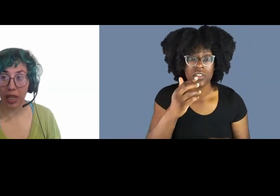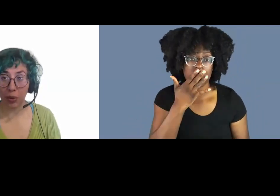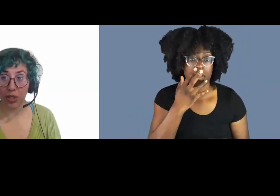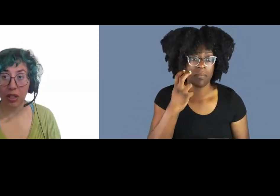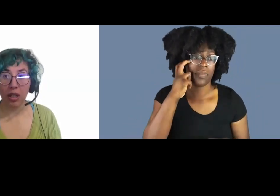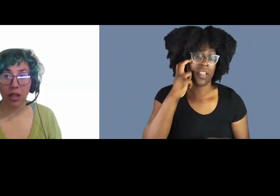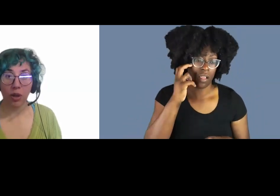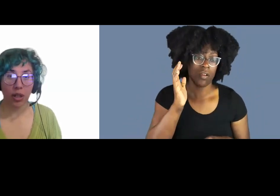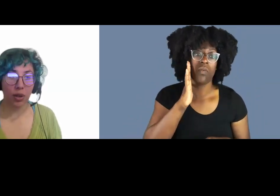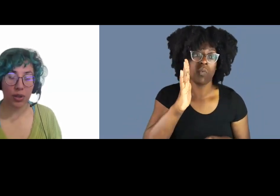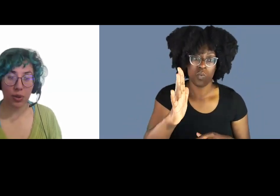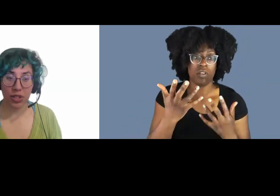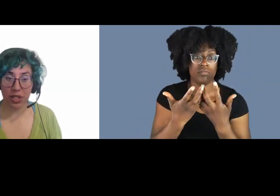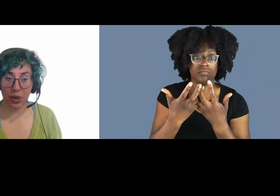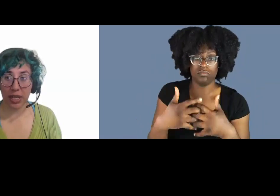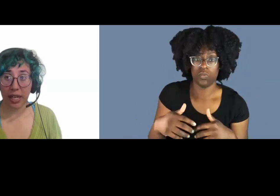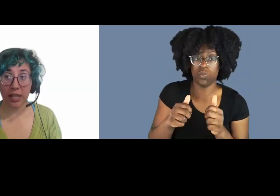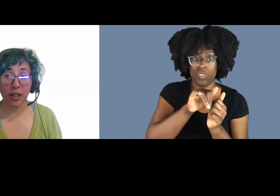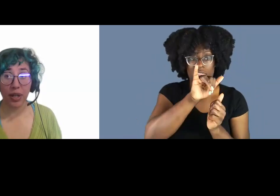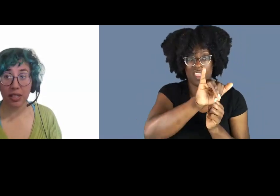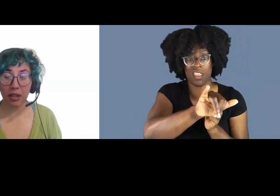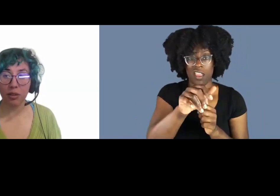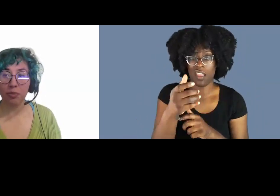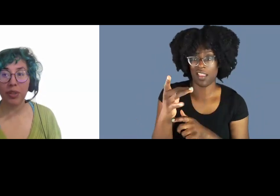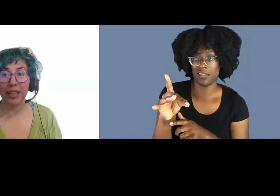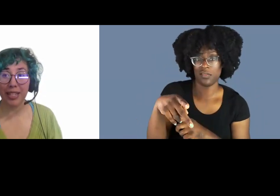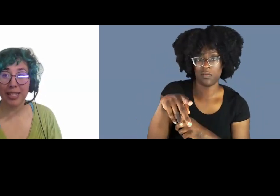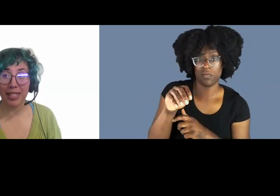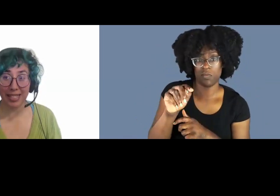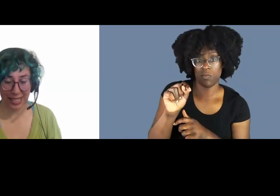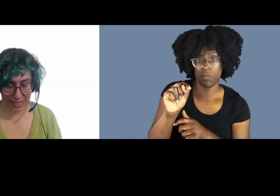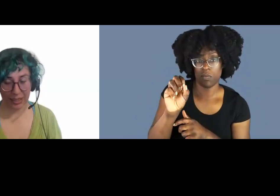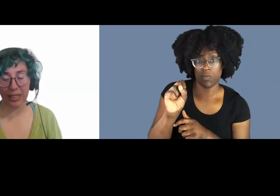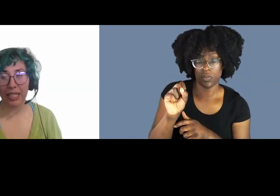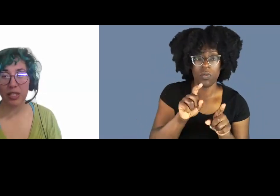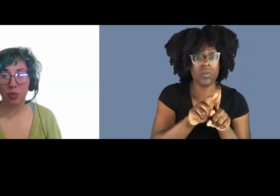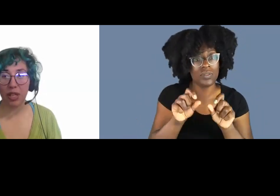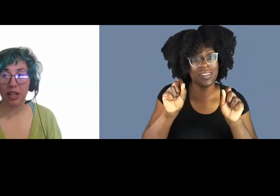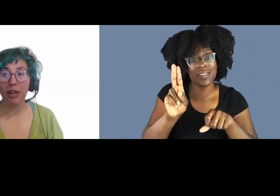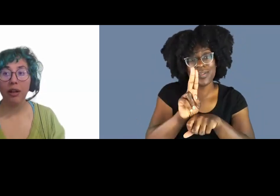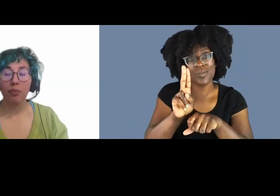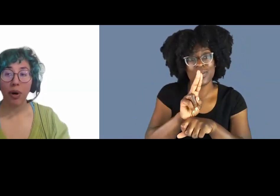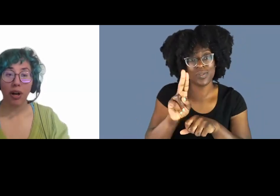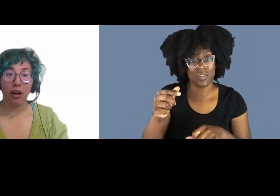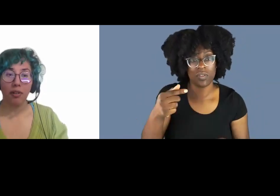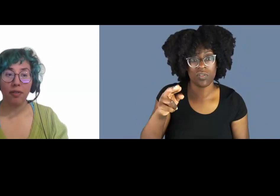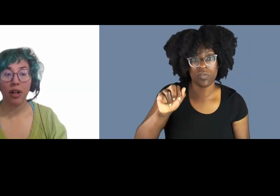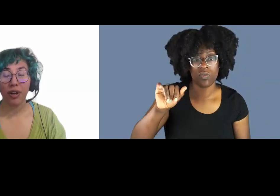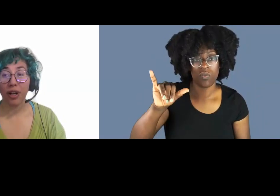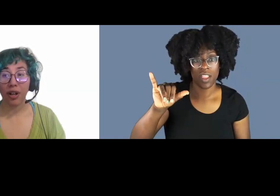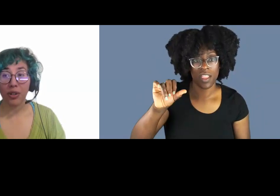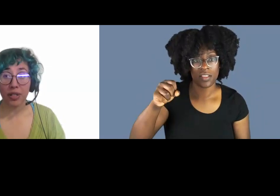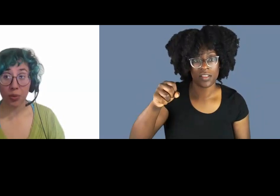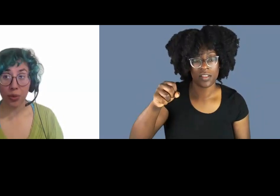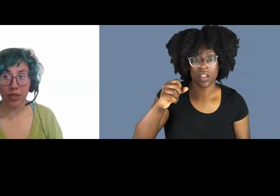into account. You can also just use a grace color, but this still needs to be part of color